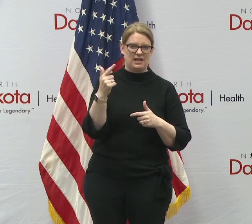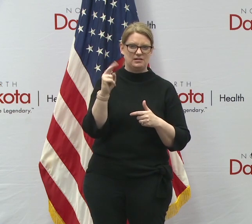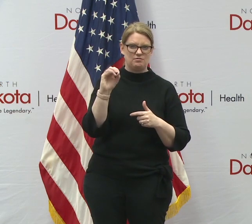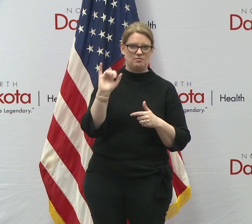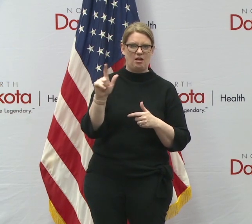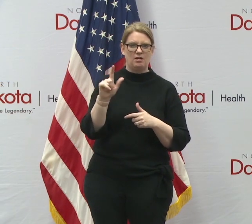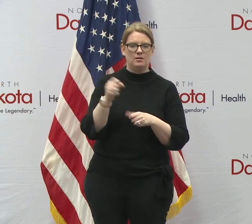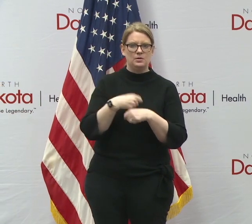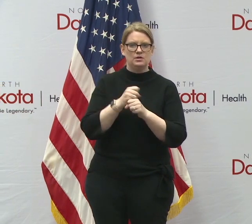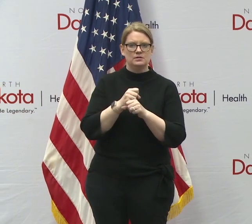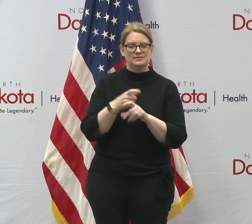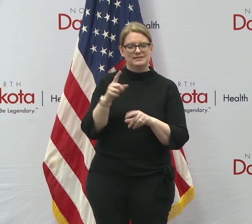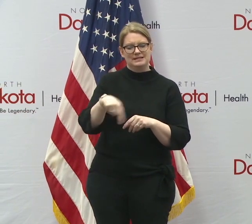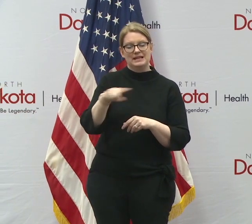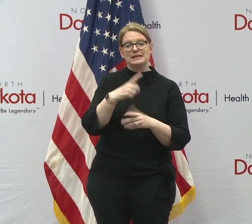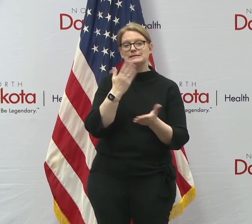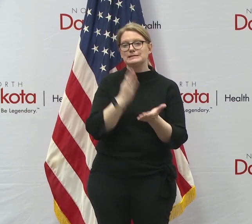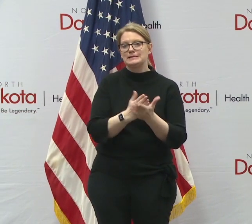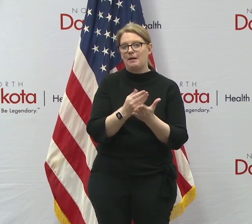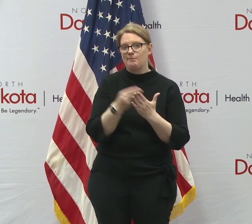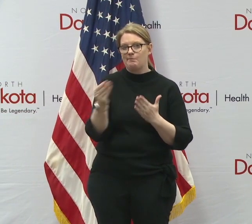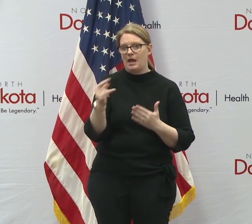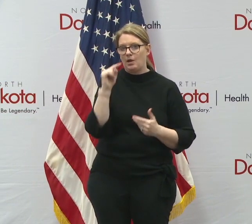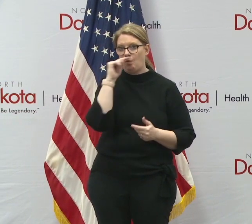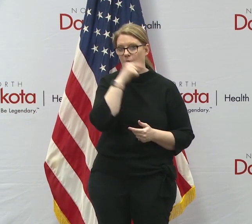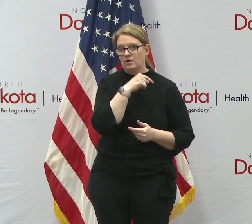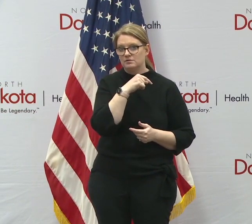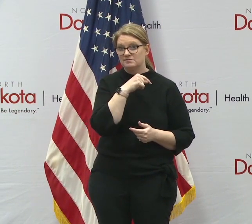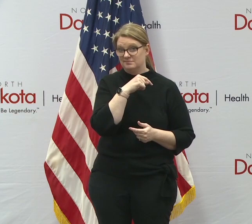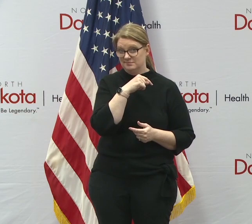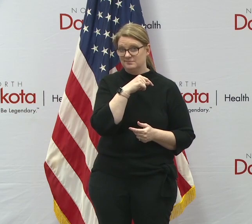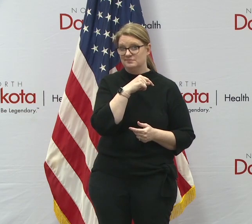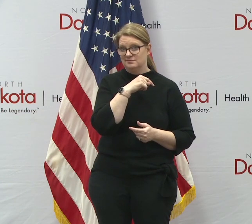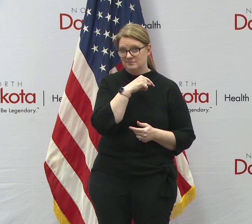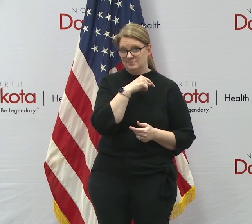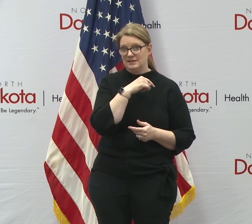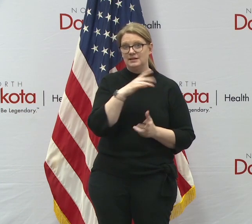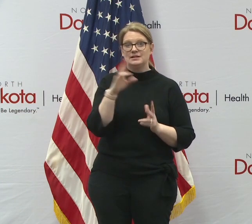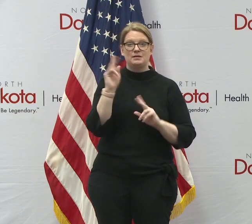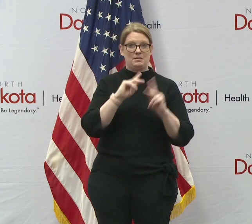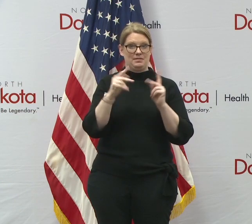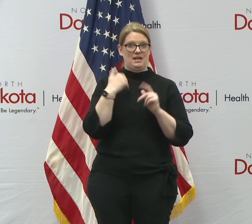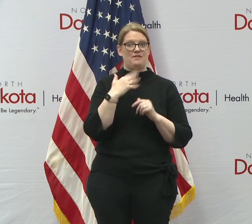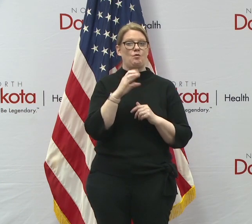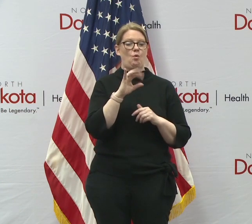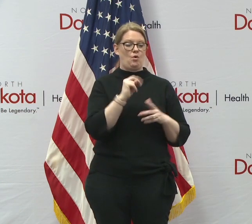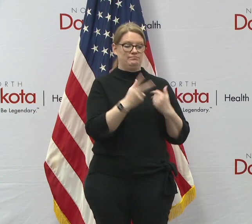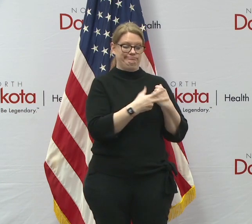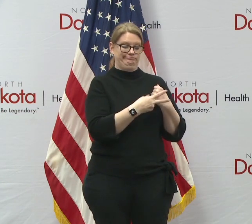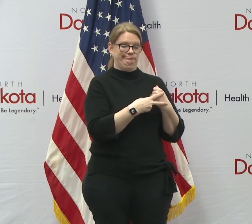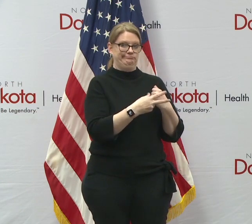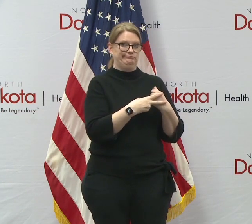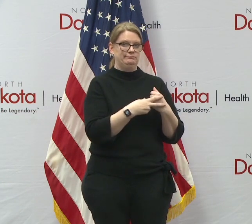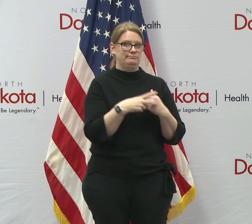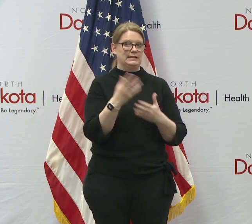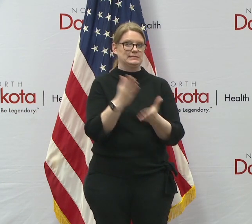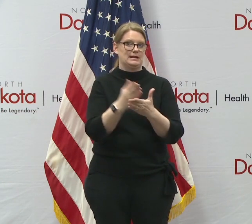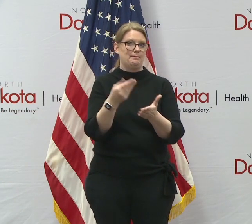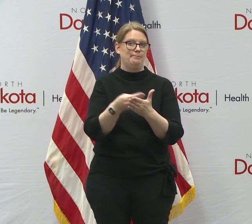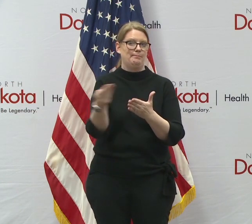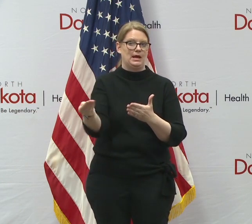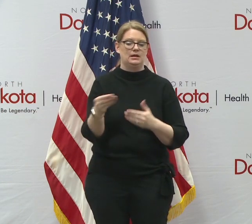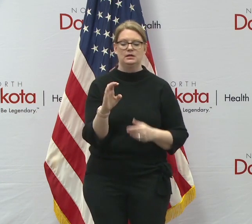South Dakota, stopped buying corn. Not a good sign for the people that have got corn in the bin. But I would think that the bigger issue